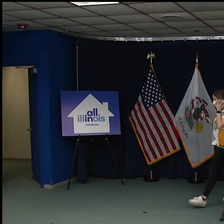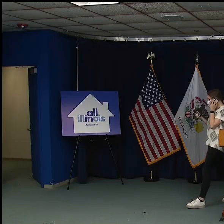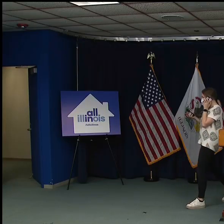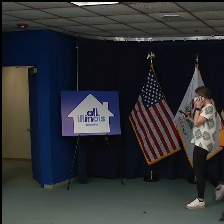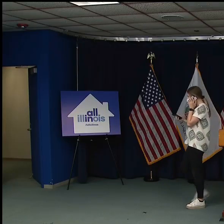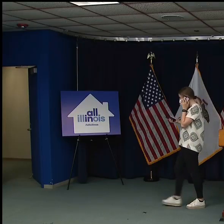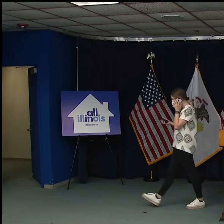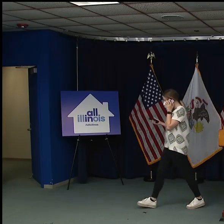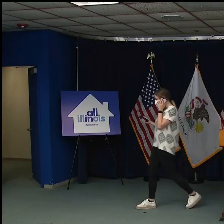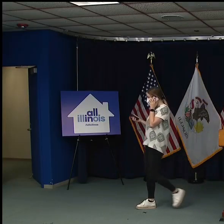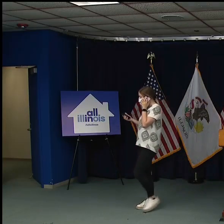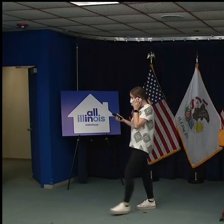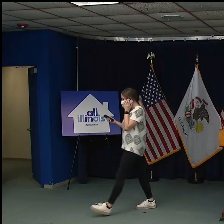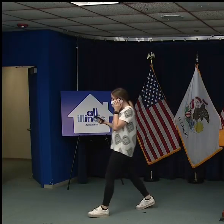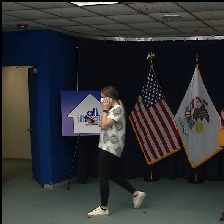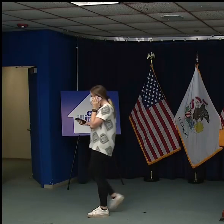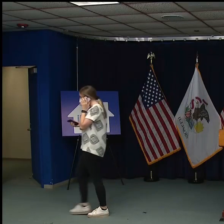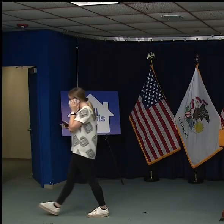Sound good on your end?